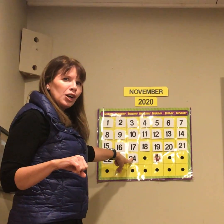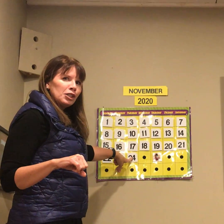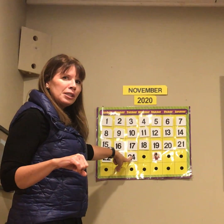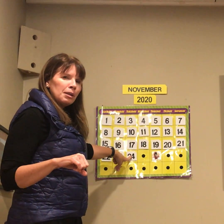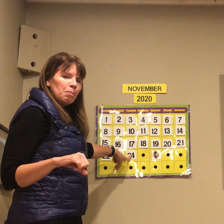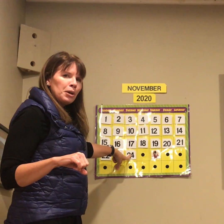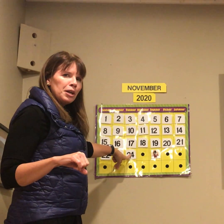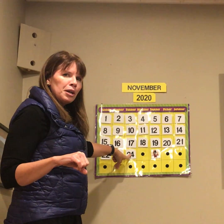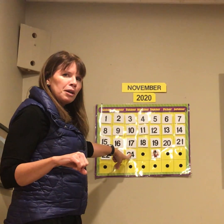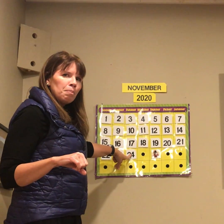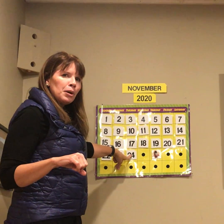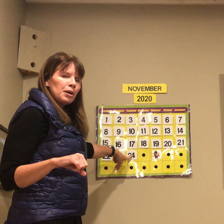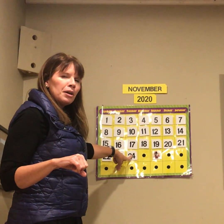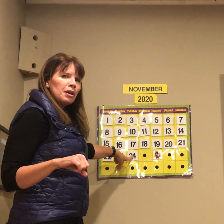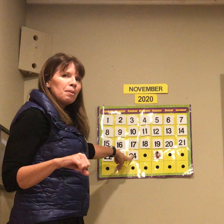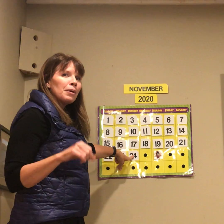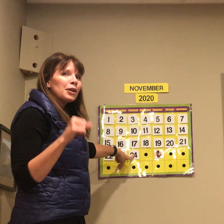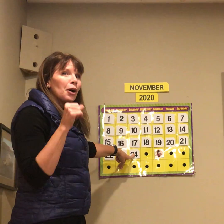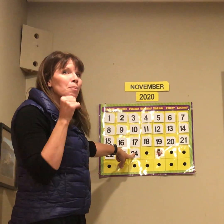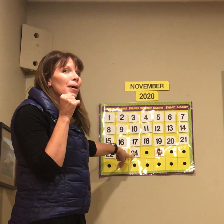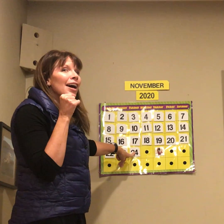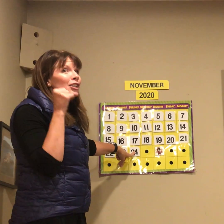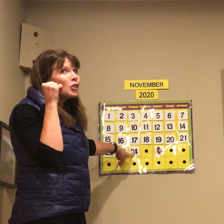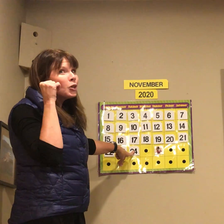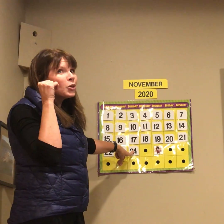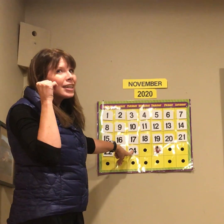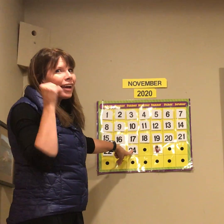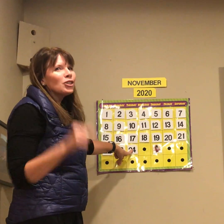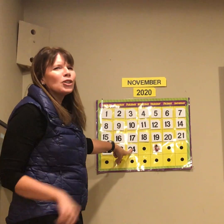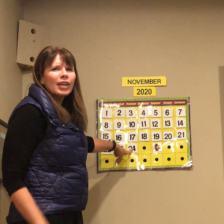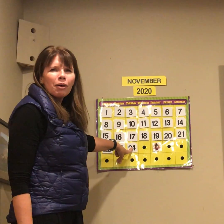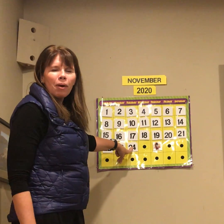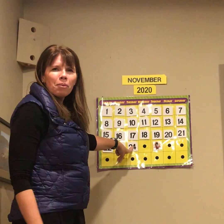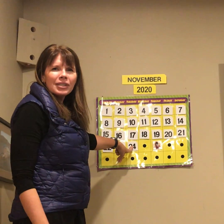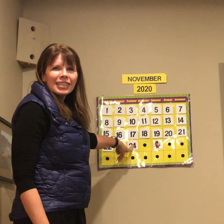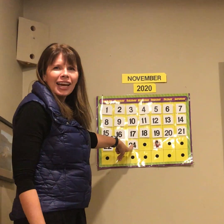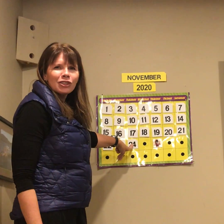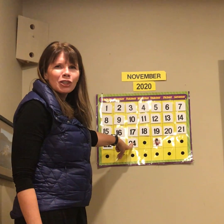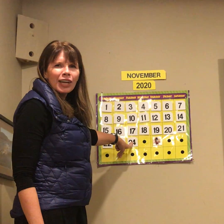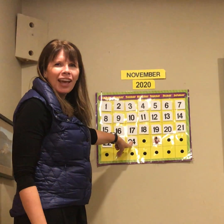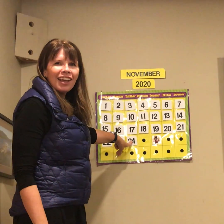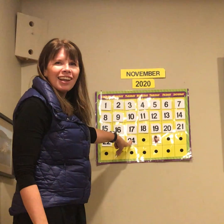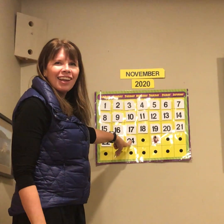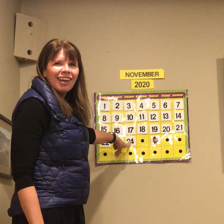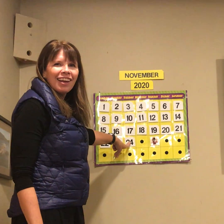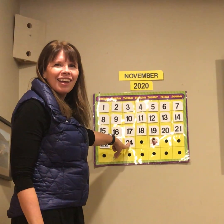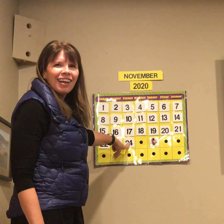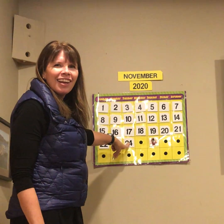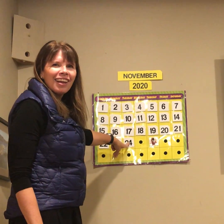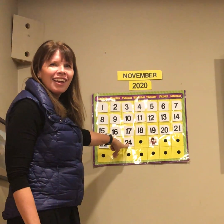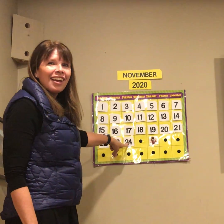reverse. Beep, beep. And go back to yesterday. What was yesterday?